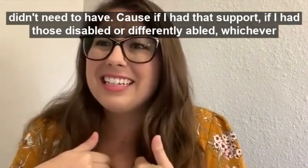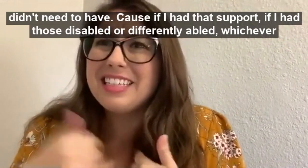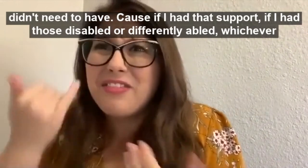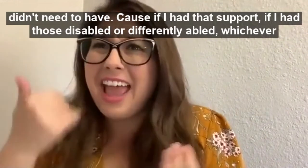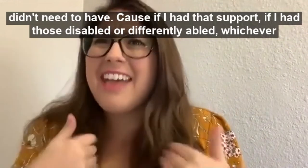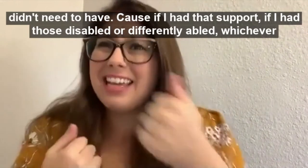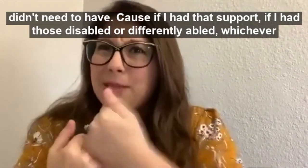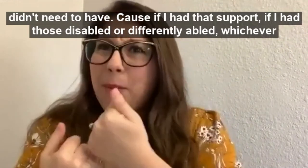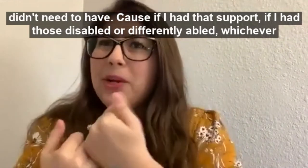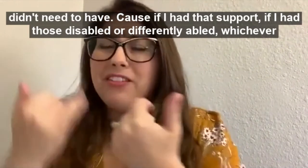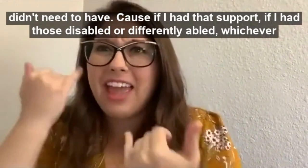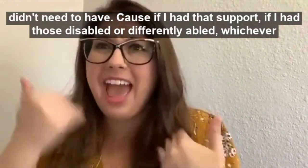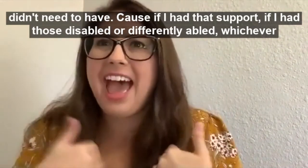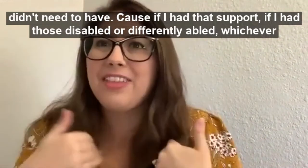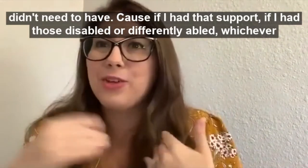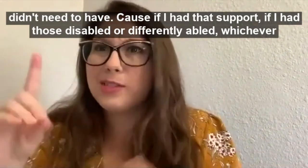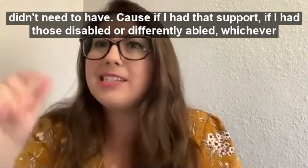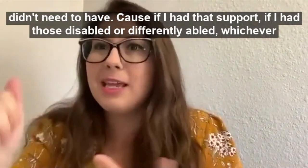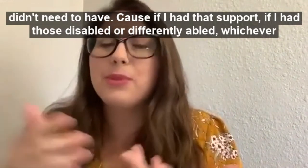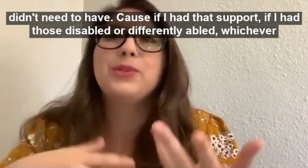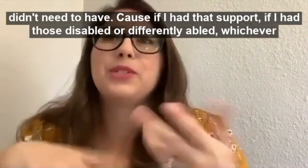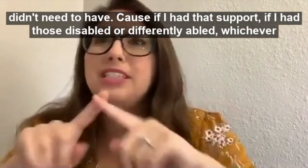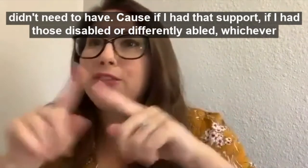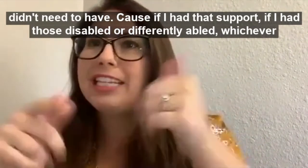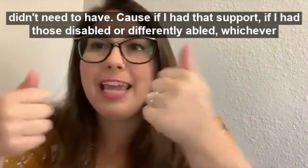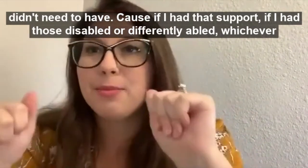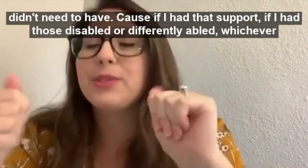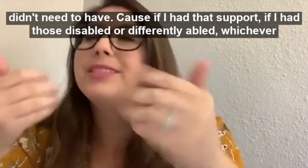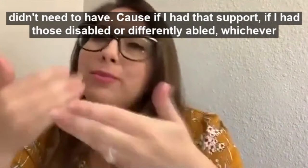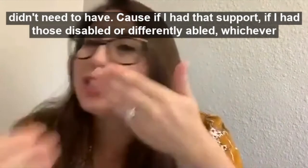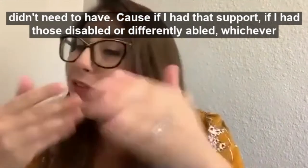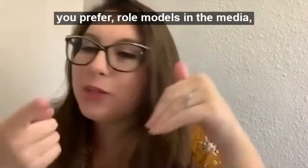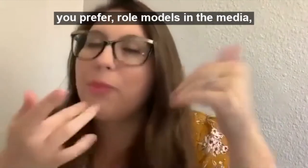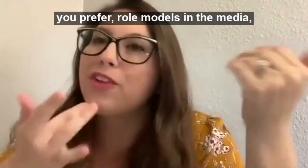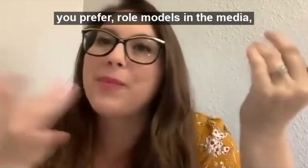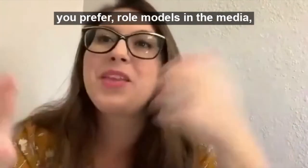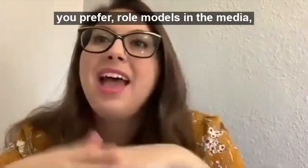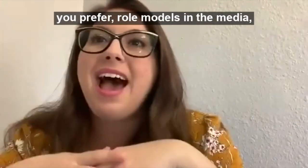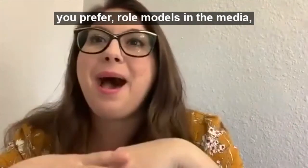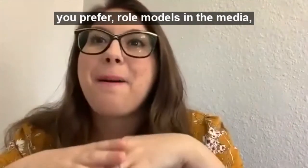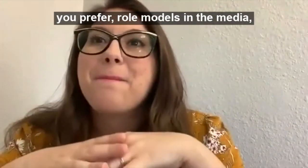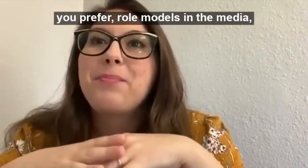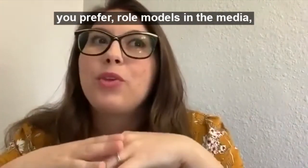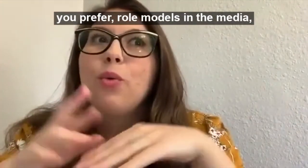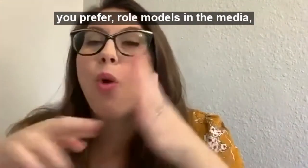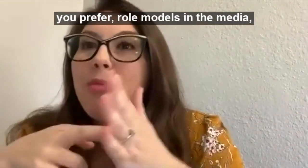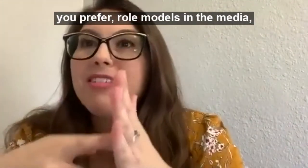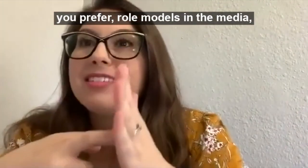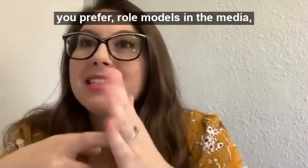if I had that support, if I had those disabled or differently abled, whichever you prefer, role models in the